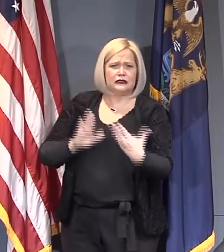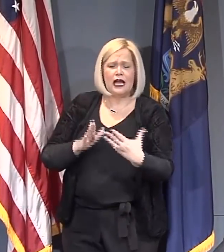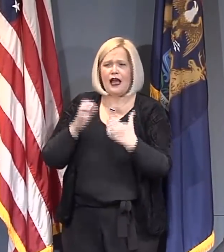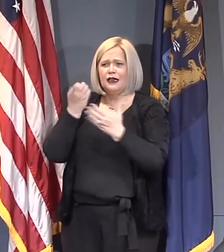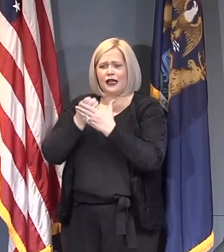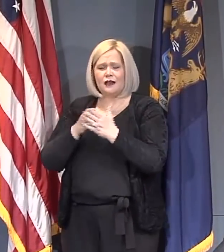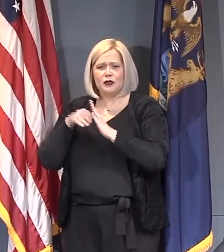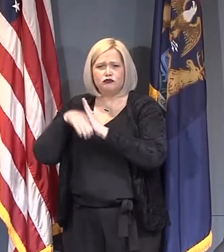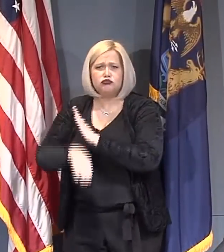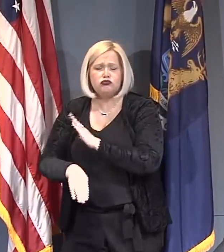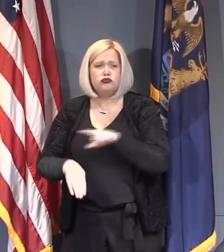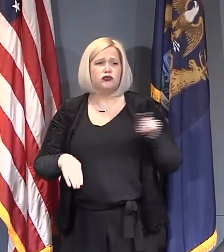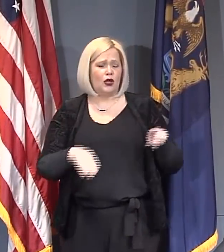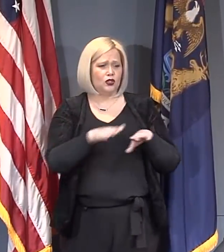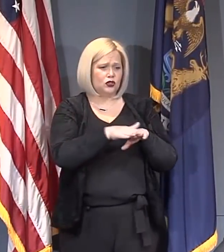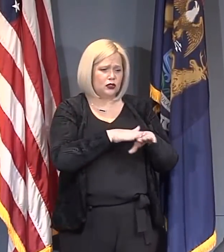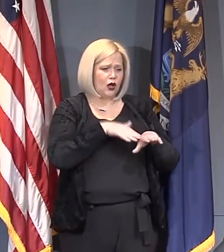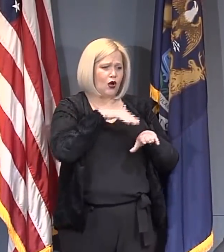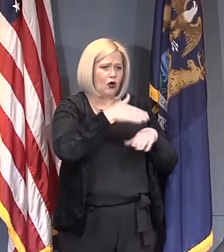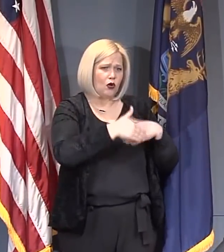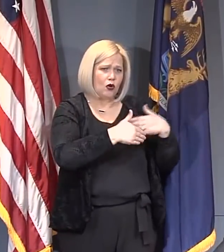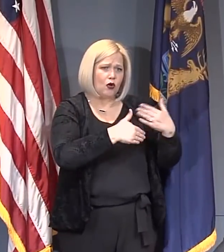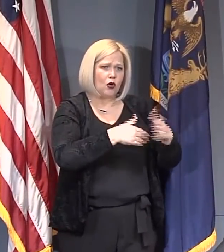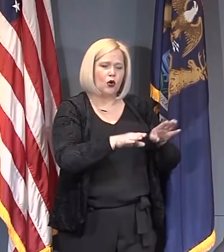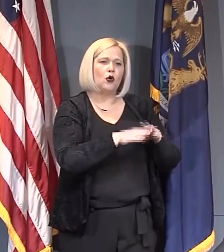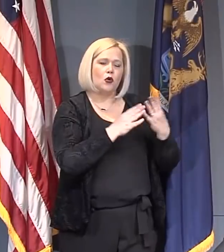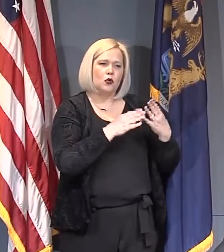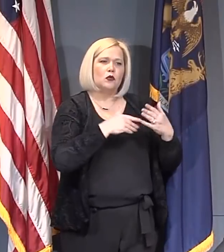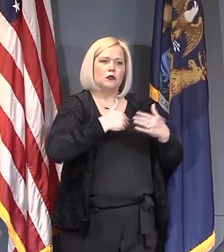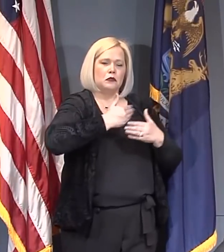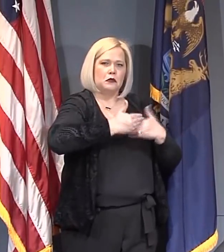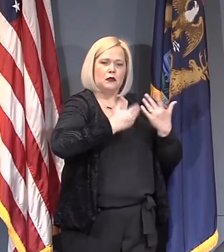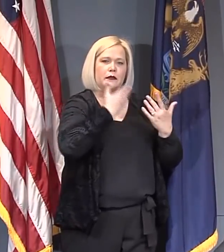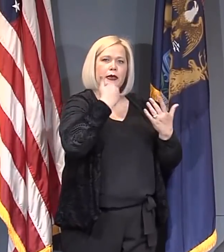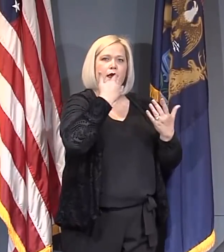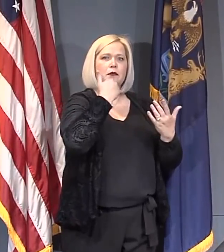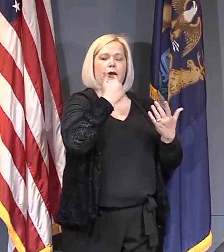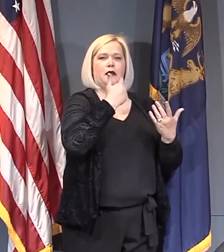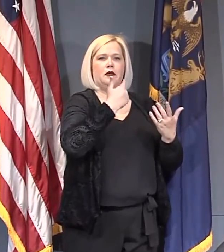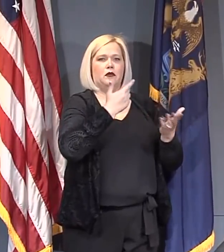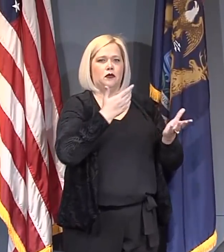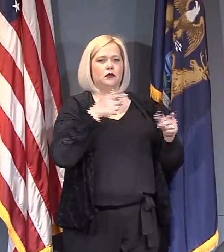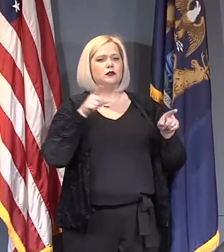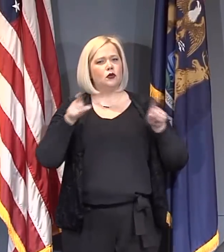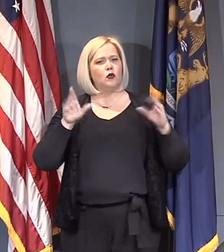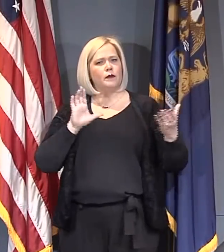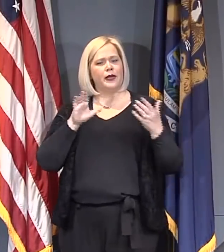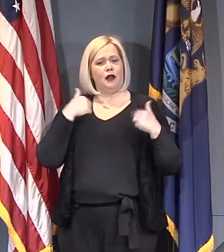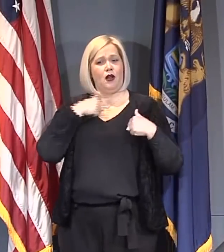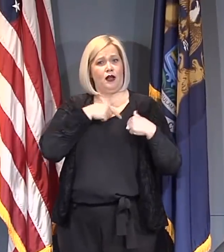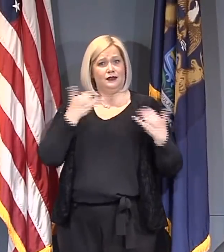in waves and that we are really thoughtful about where the highest risk is.